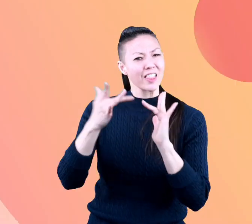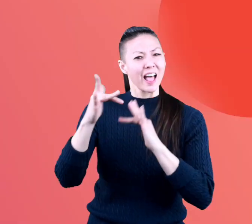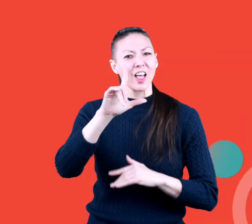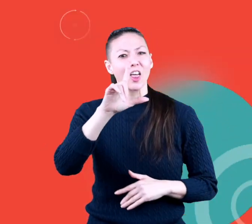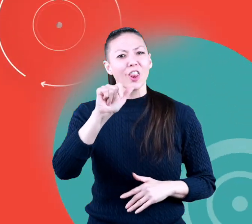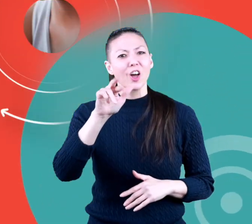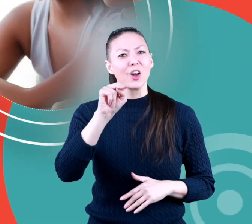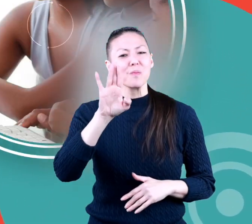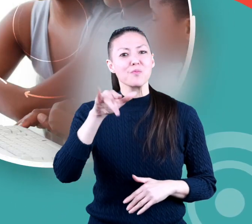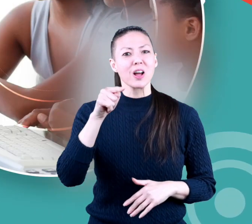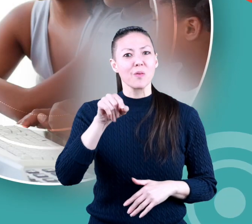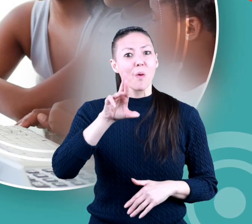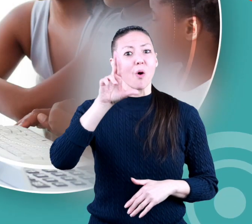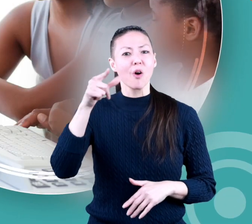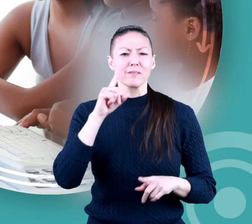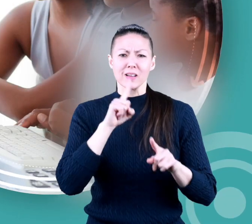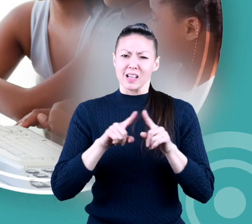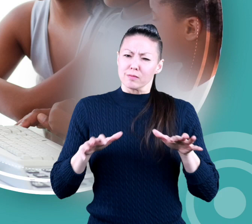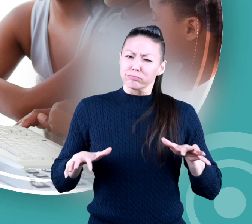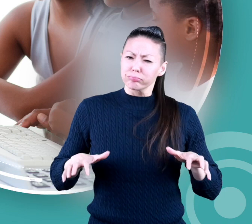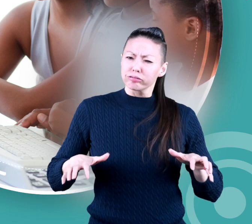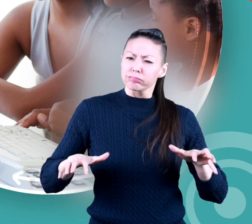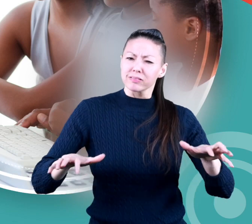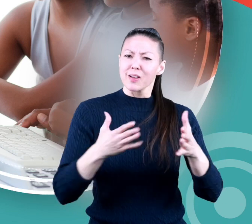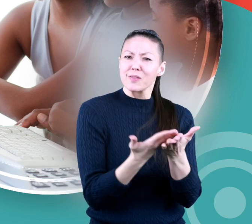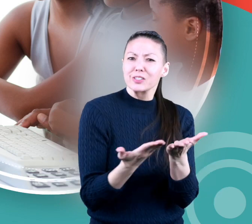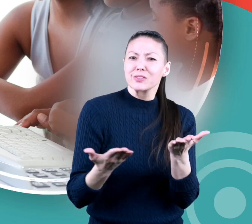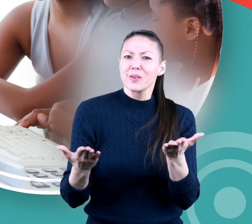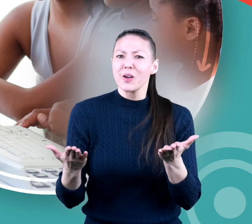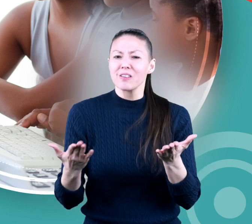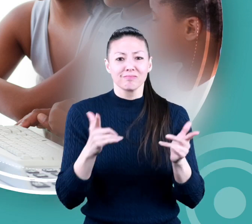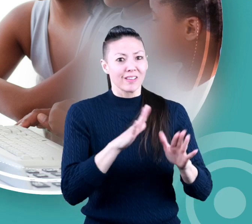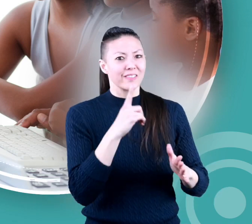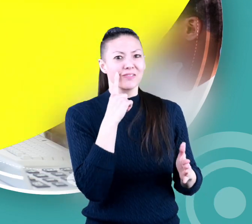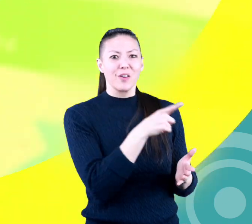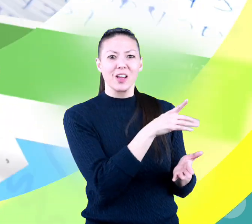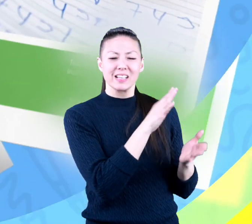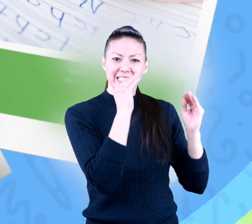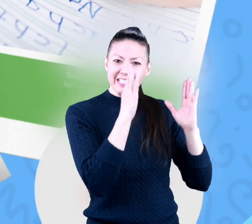us at learnbright.org for thousands of free